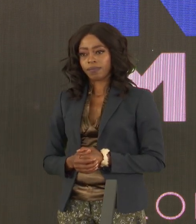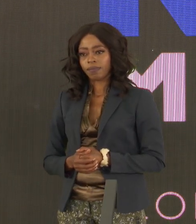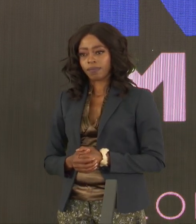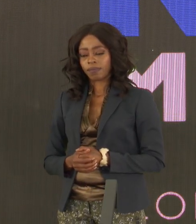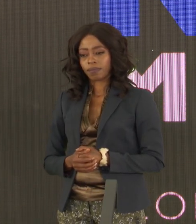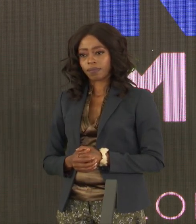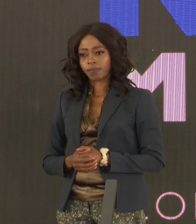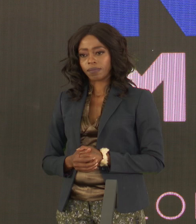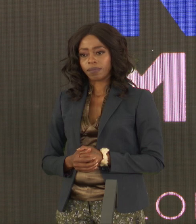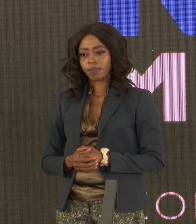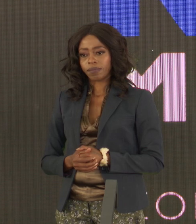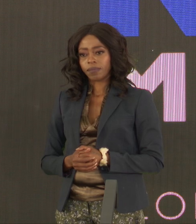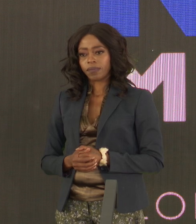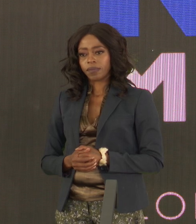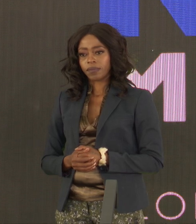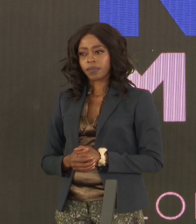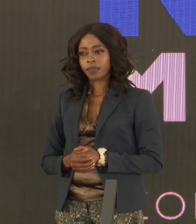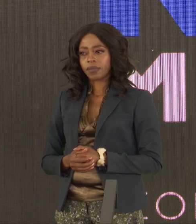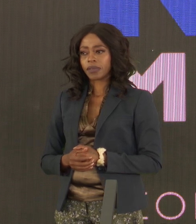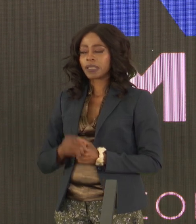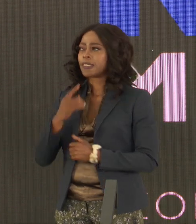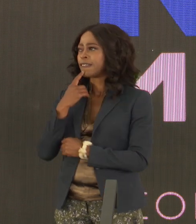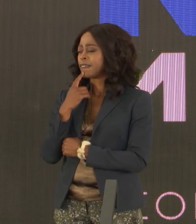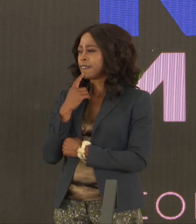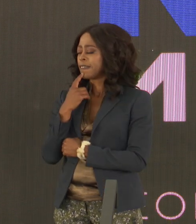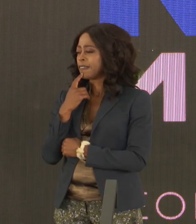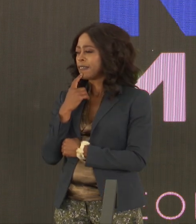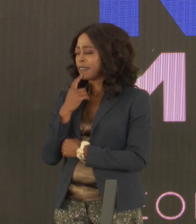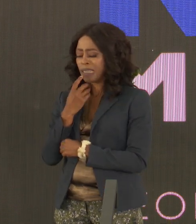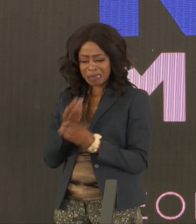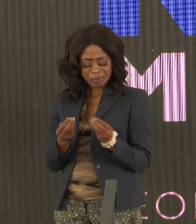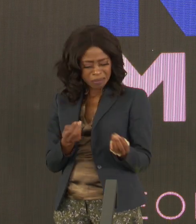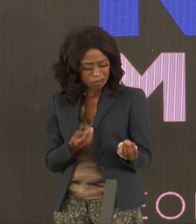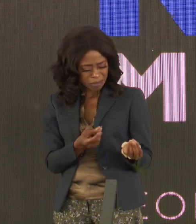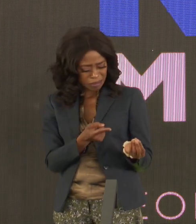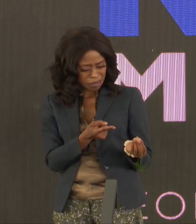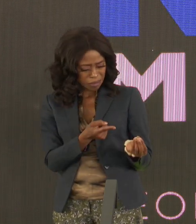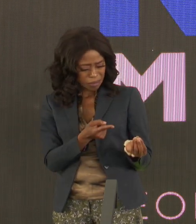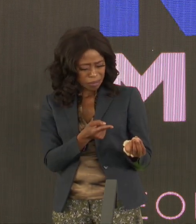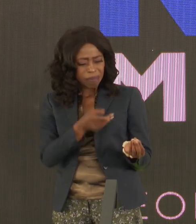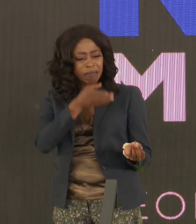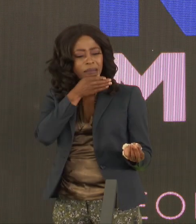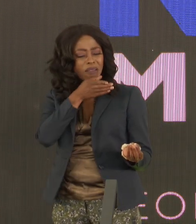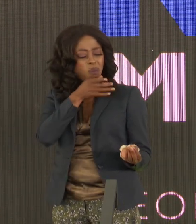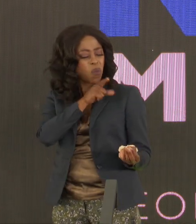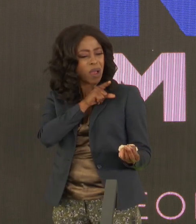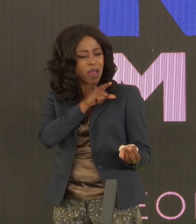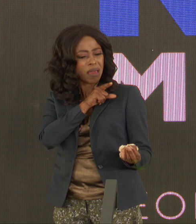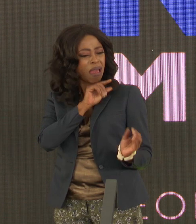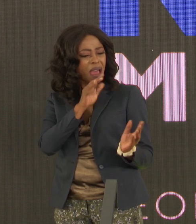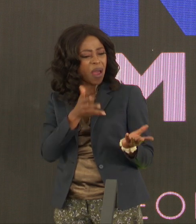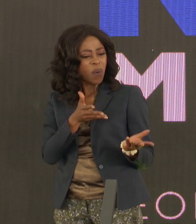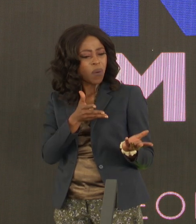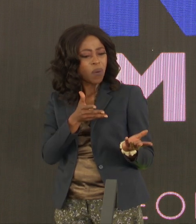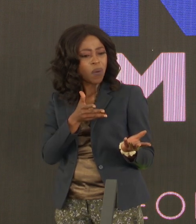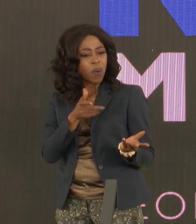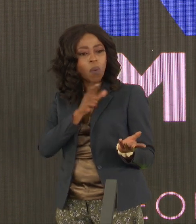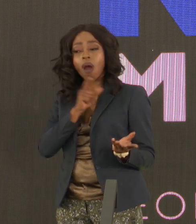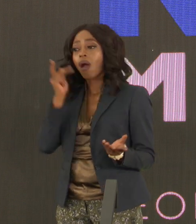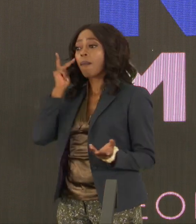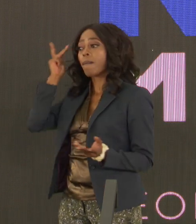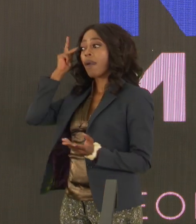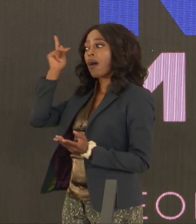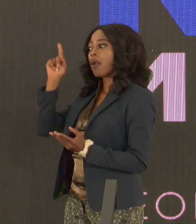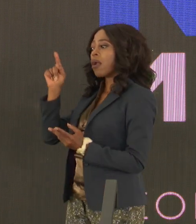And then we wonder how some children fall into alcohol and drug abuse because their parents